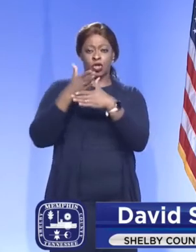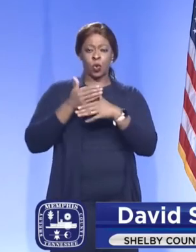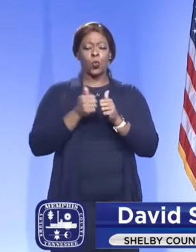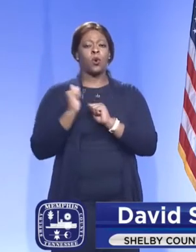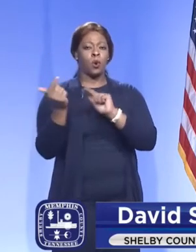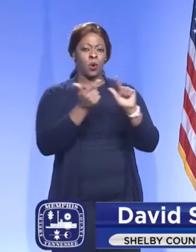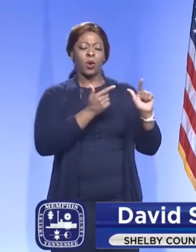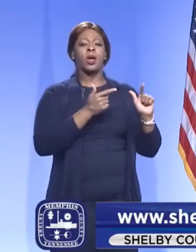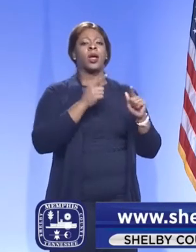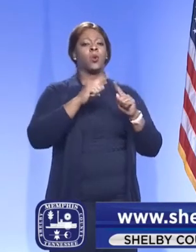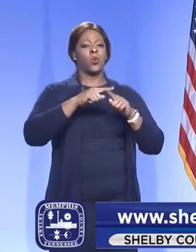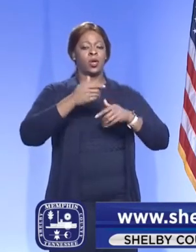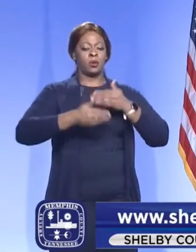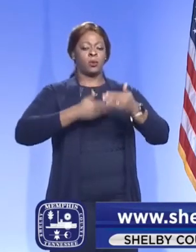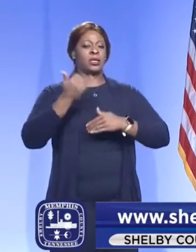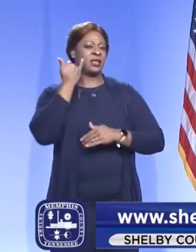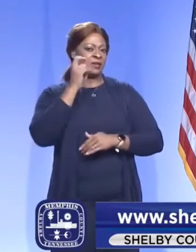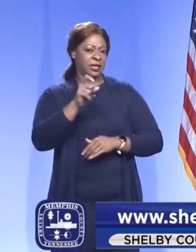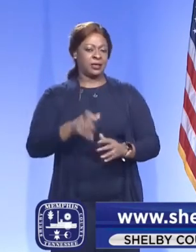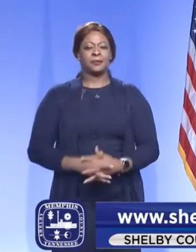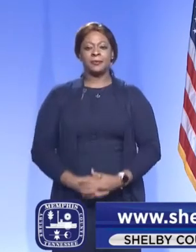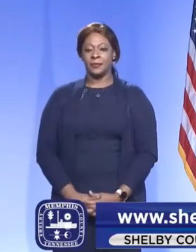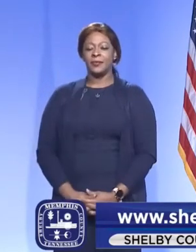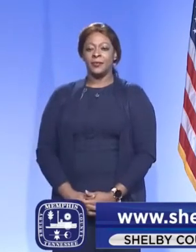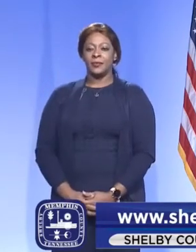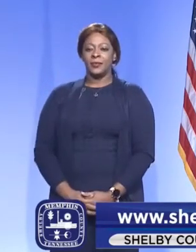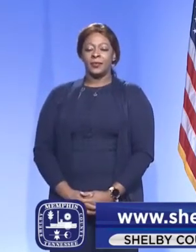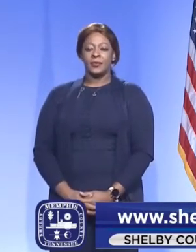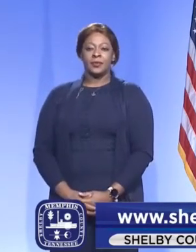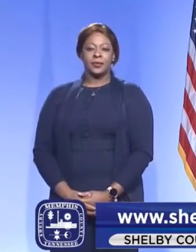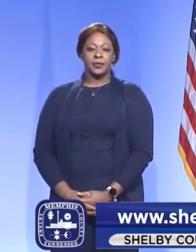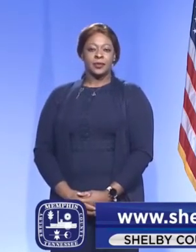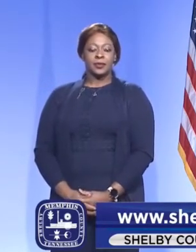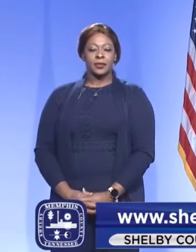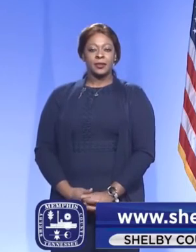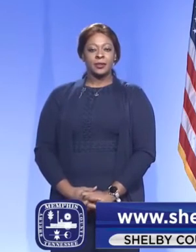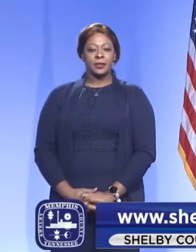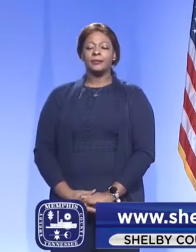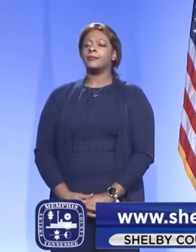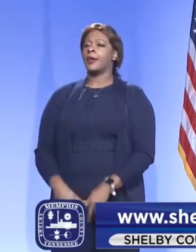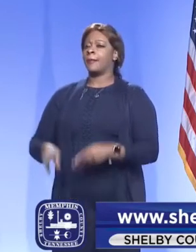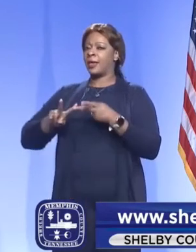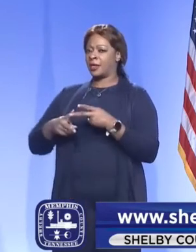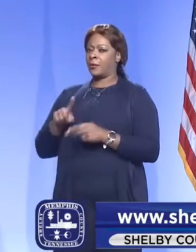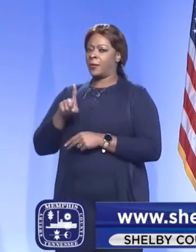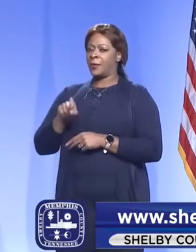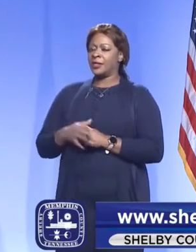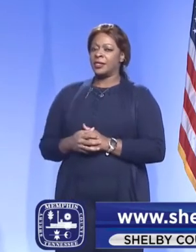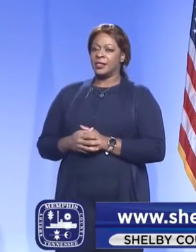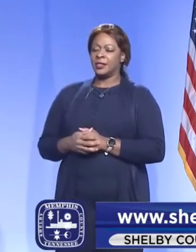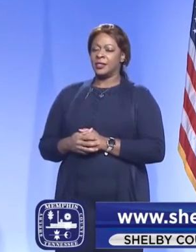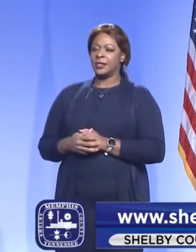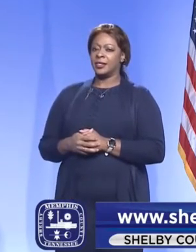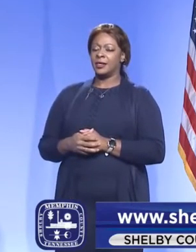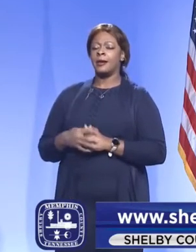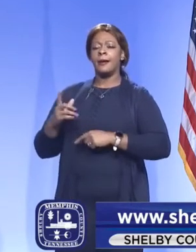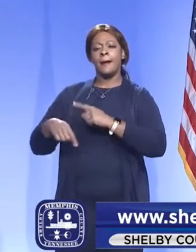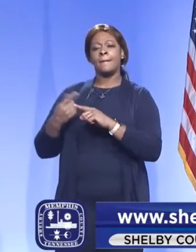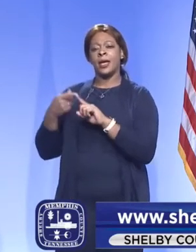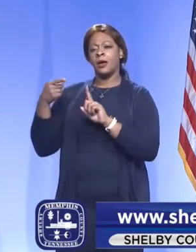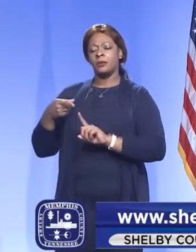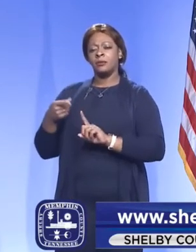of cases among school-age children, primarily with the mayors of the various municipalities. At this point, we have not